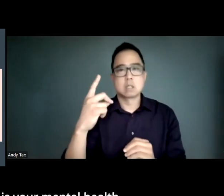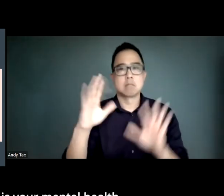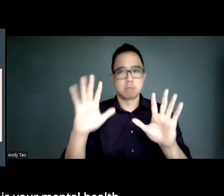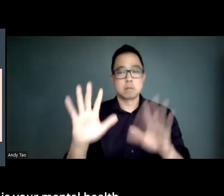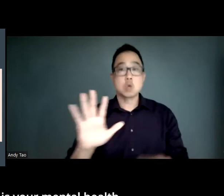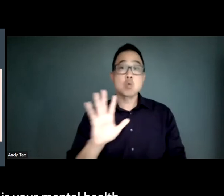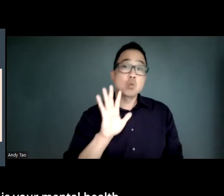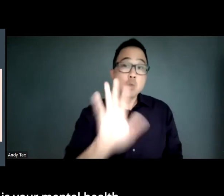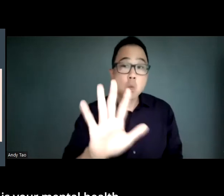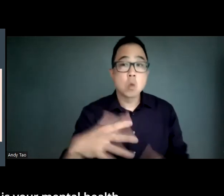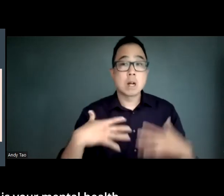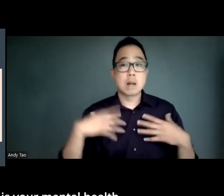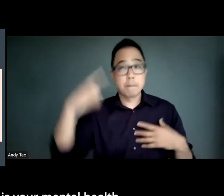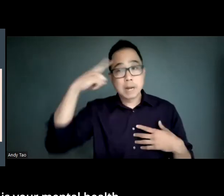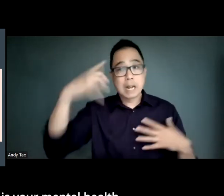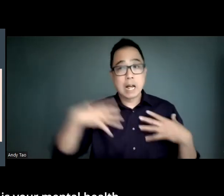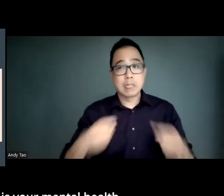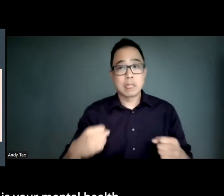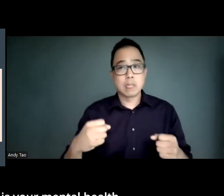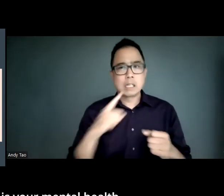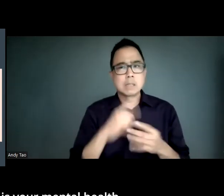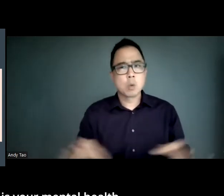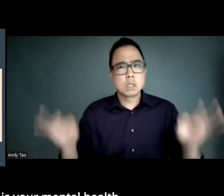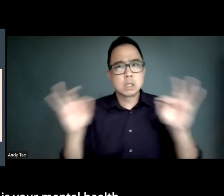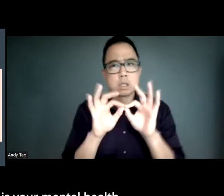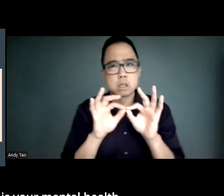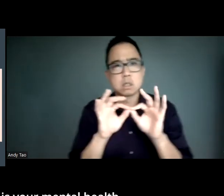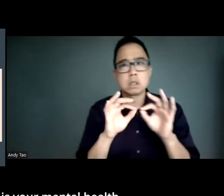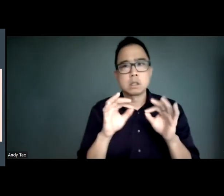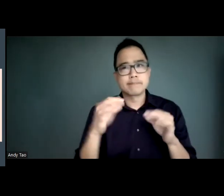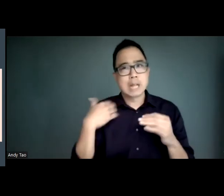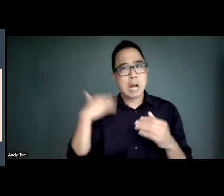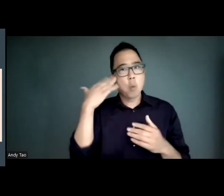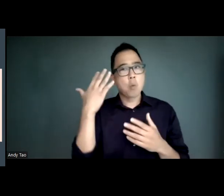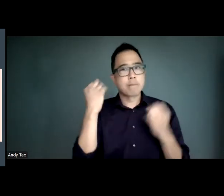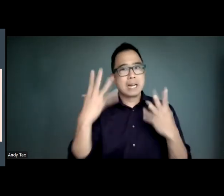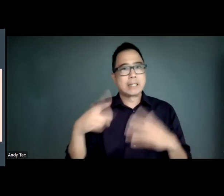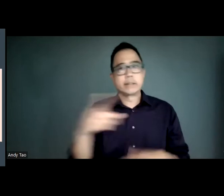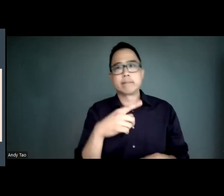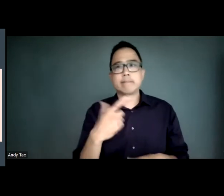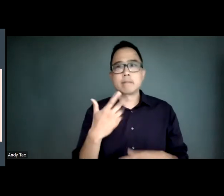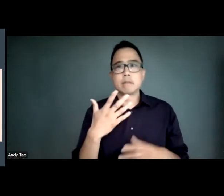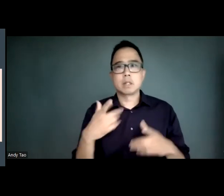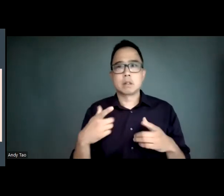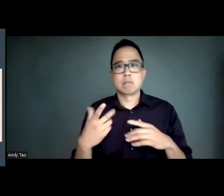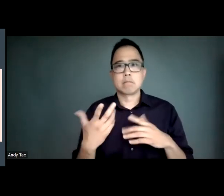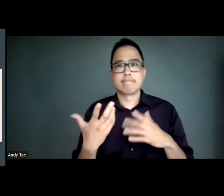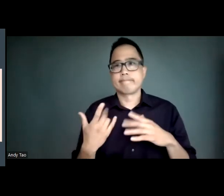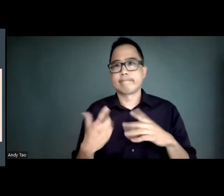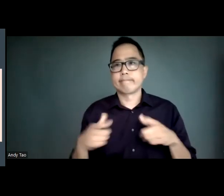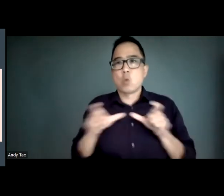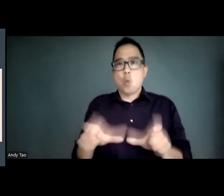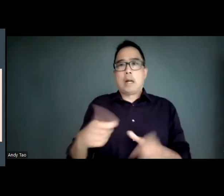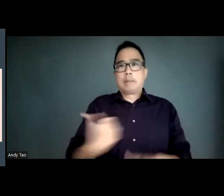First, I would heavily emphasize the number one priority, your mental health. Is crucial. I know